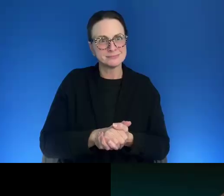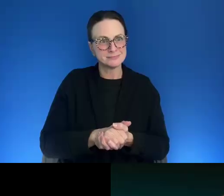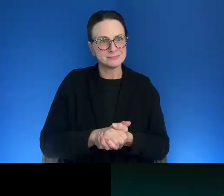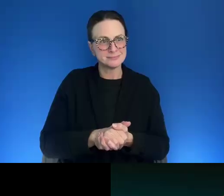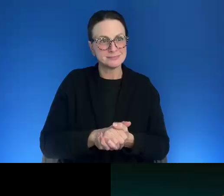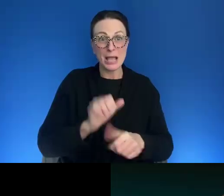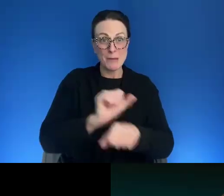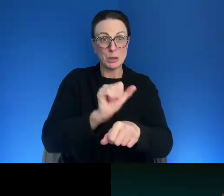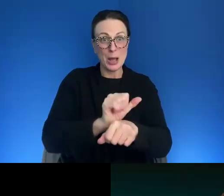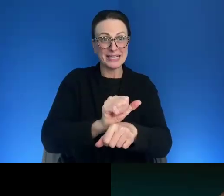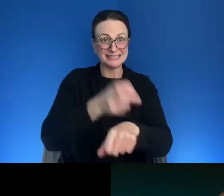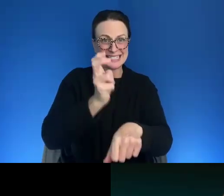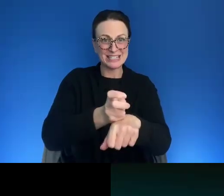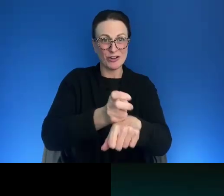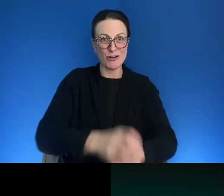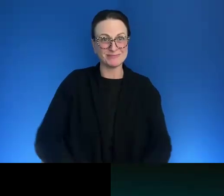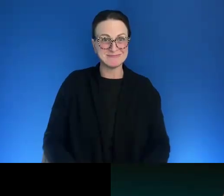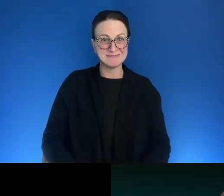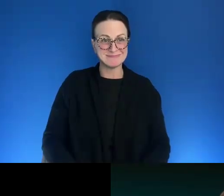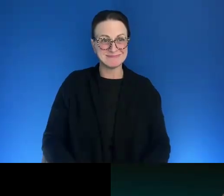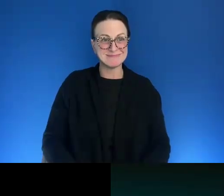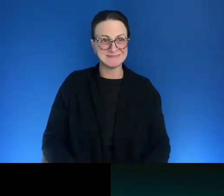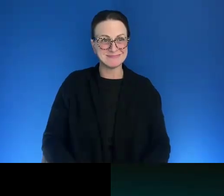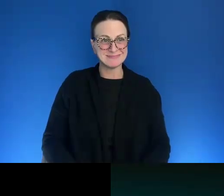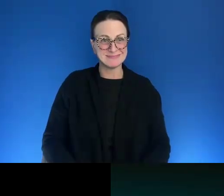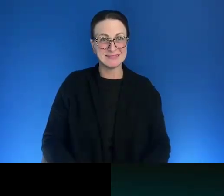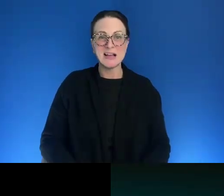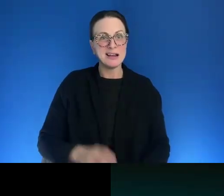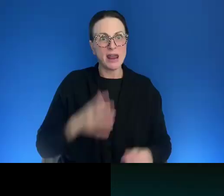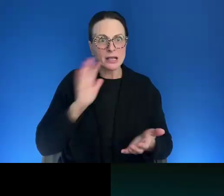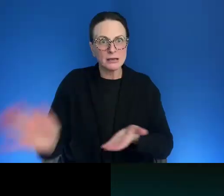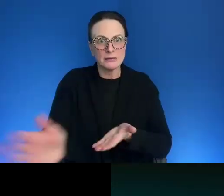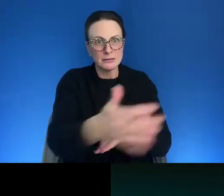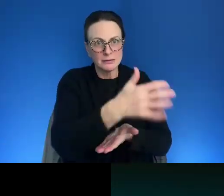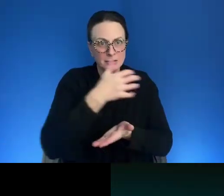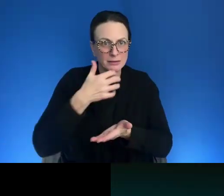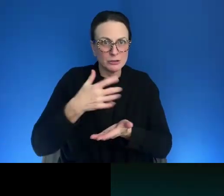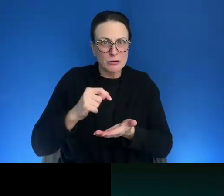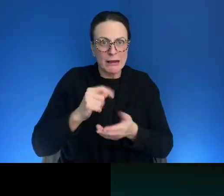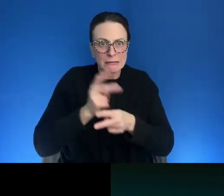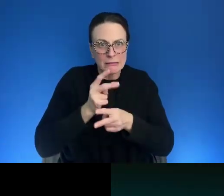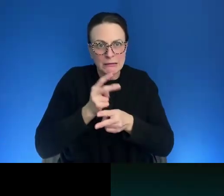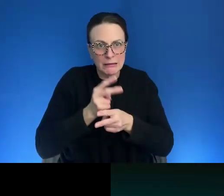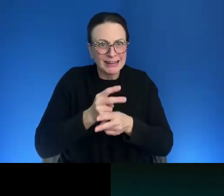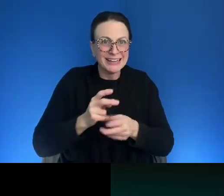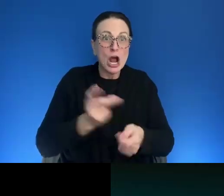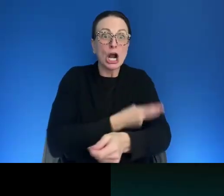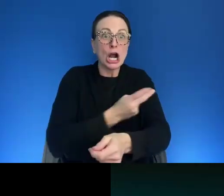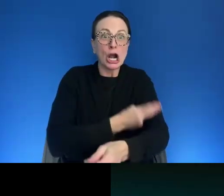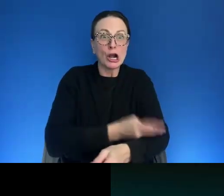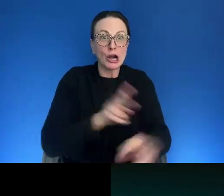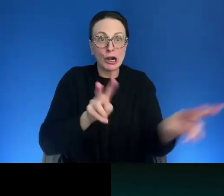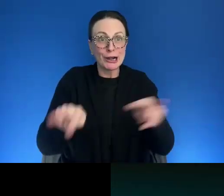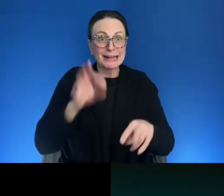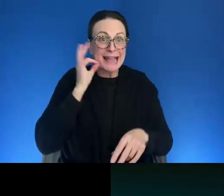is difficult. I was trying to find an image that was like herding cats, but I couldn't find one.